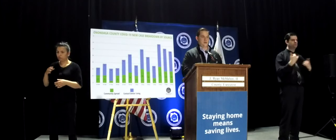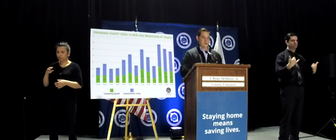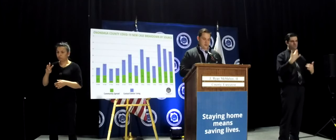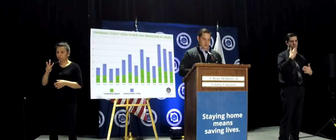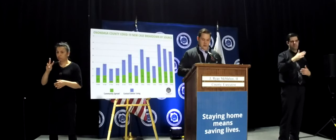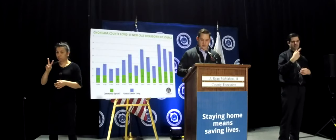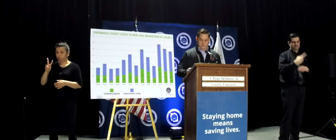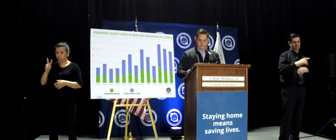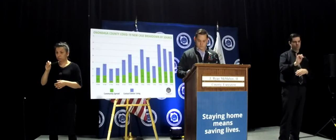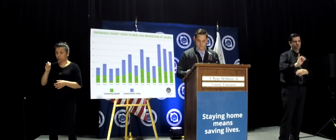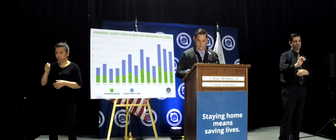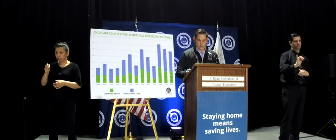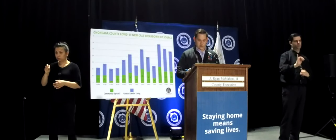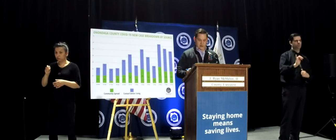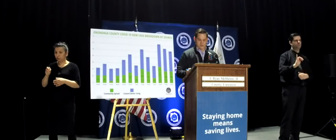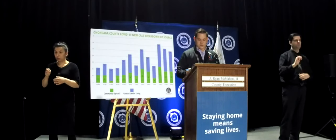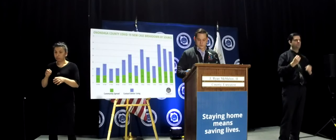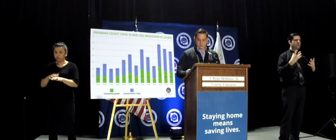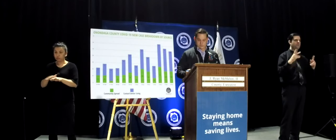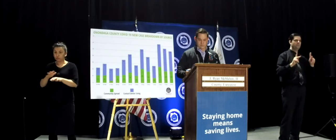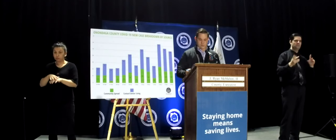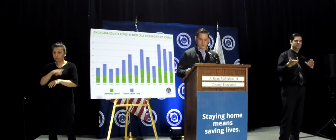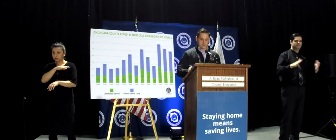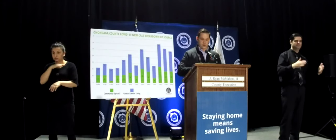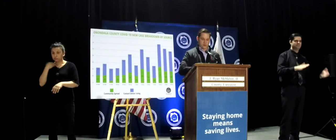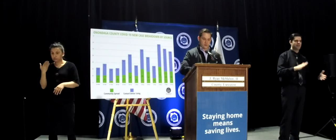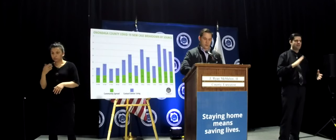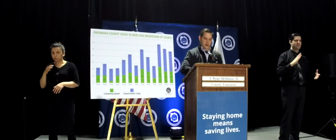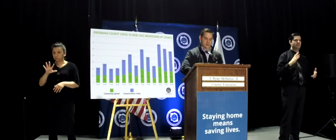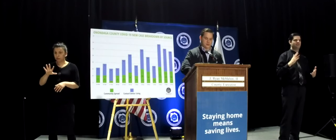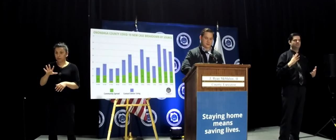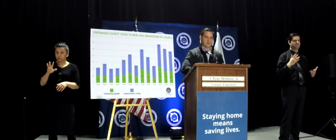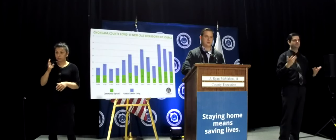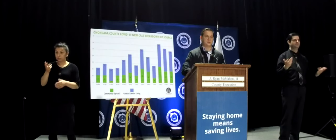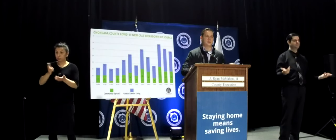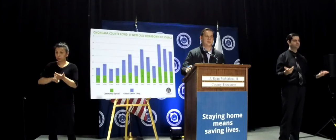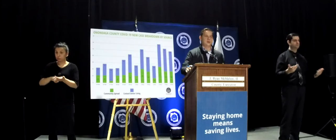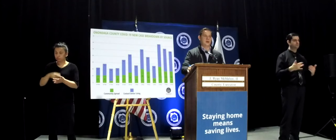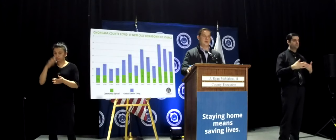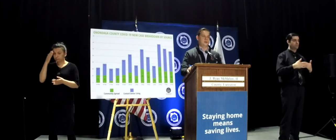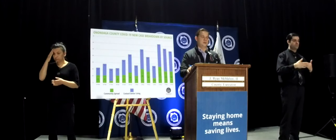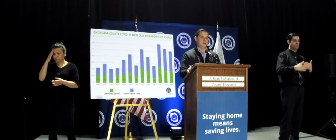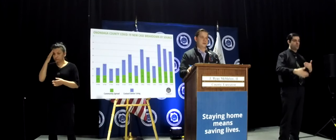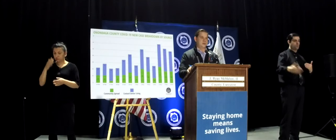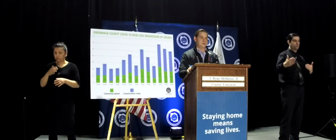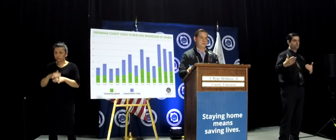life, we're going to have these. That's part of the process, and